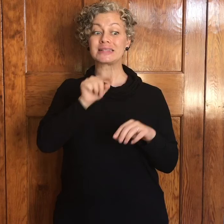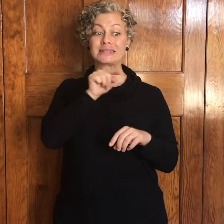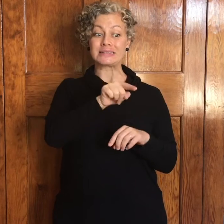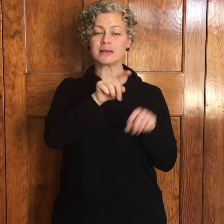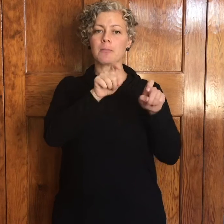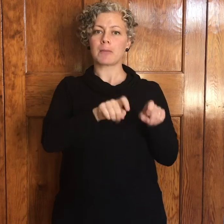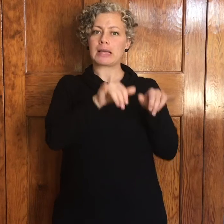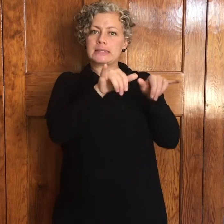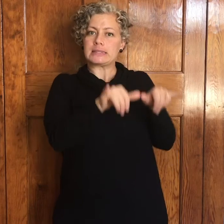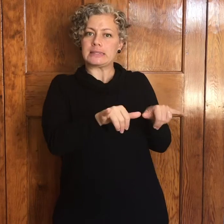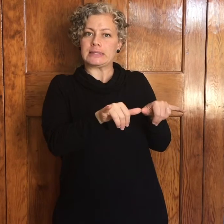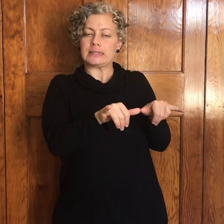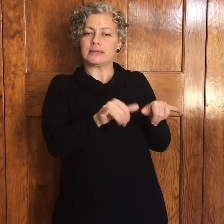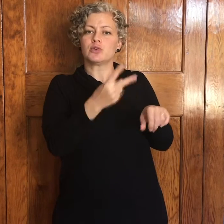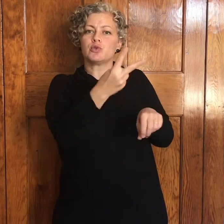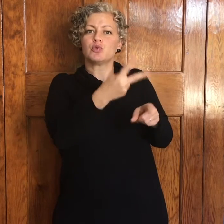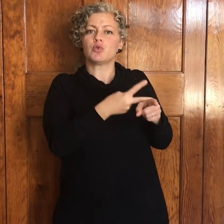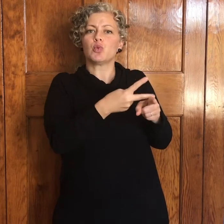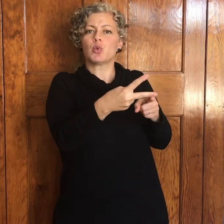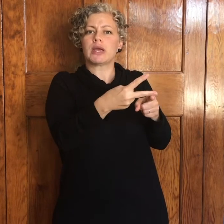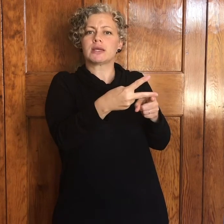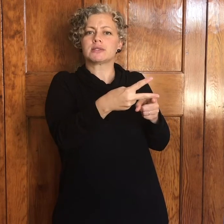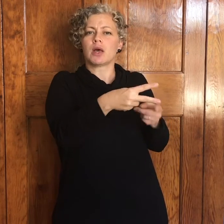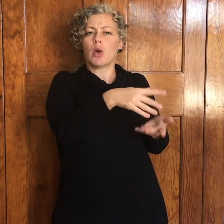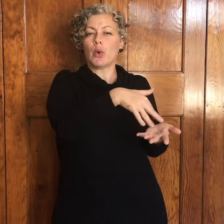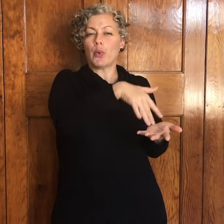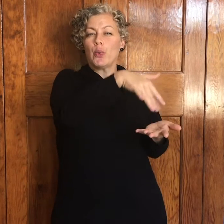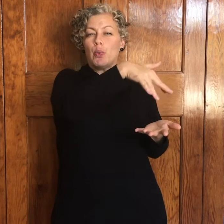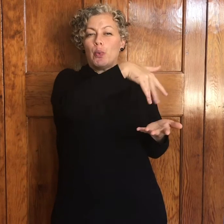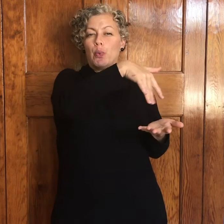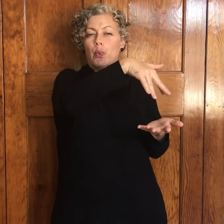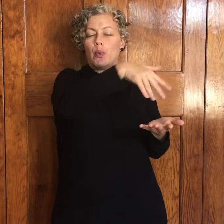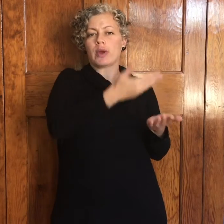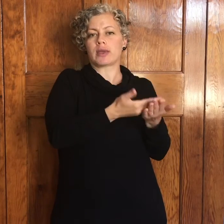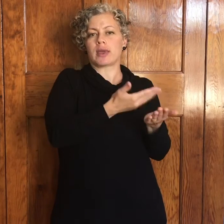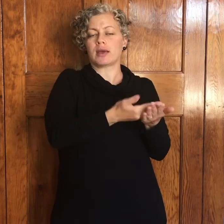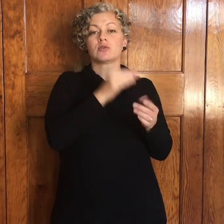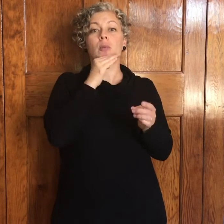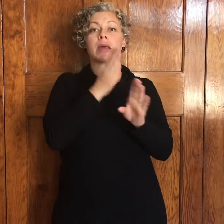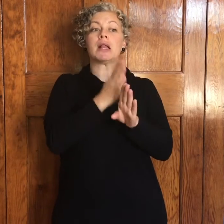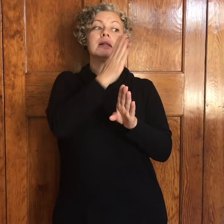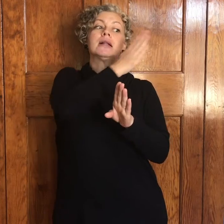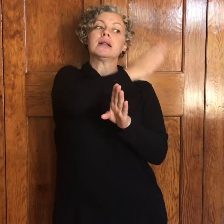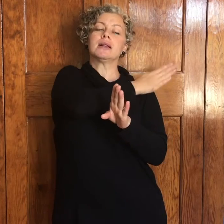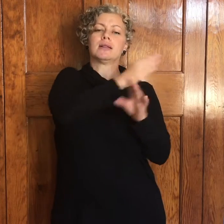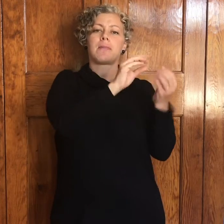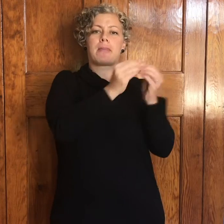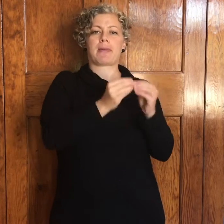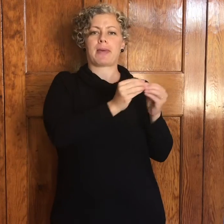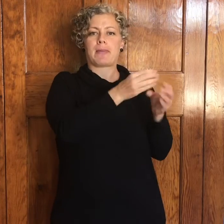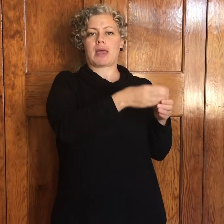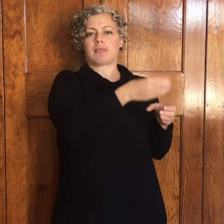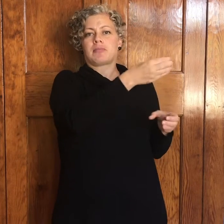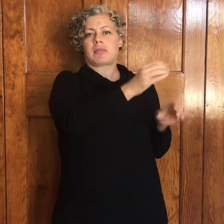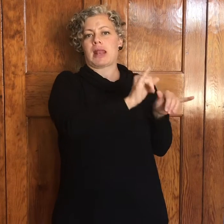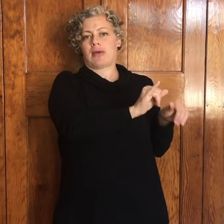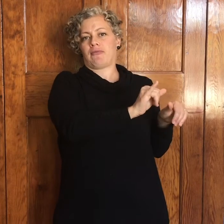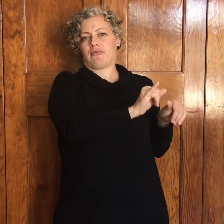to infuse, so make it well in advance. Do you want an